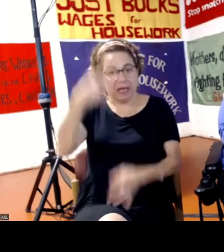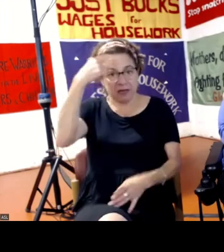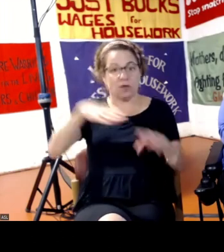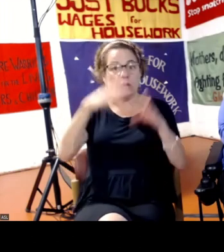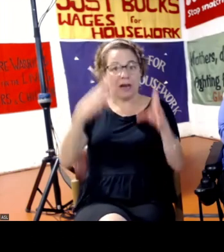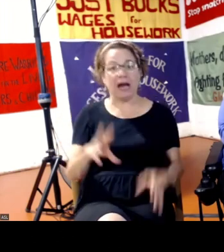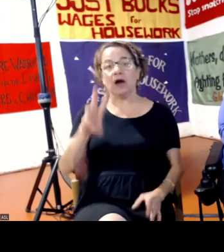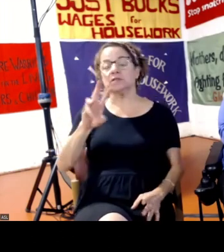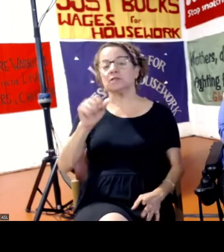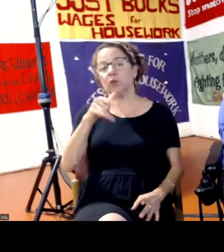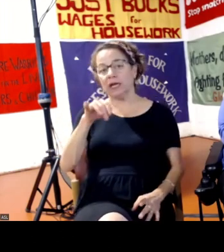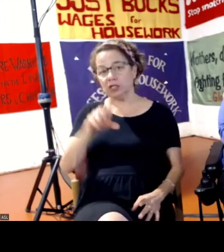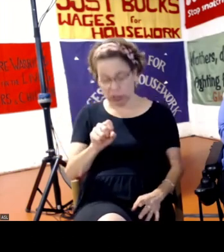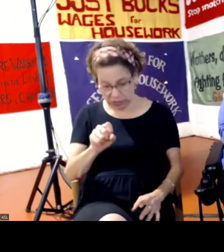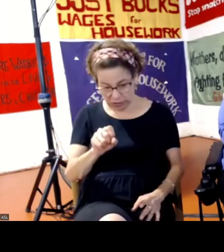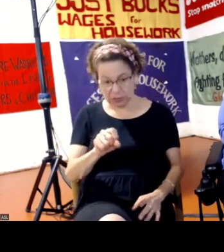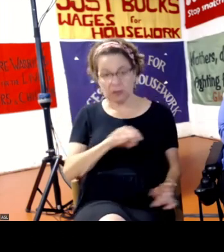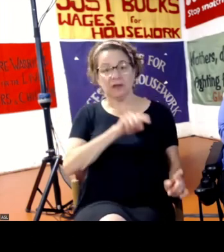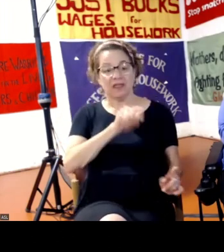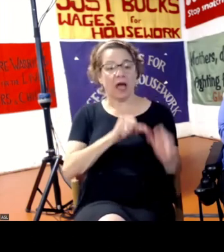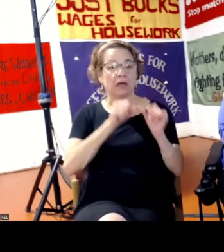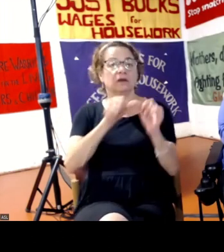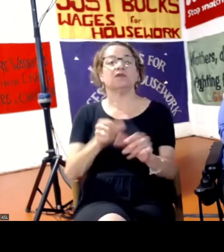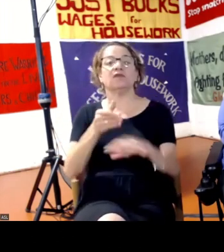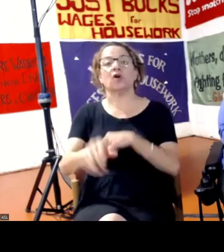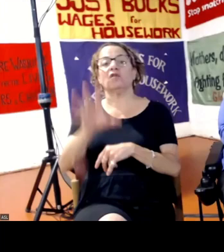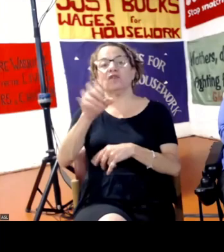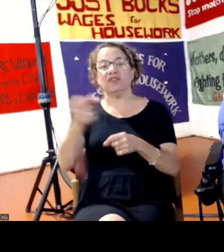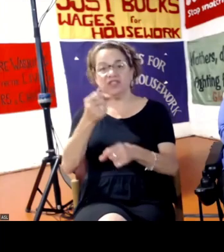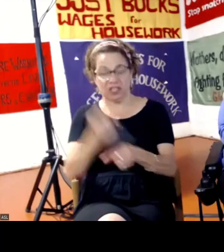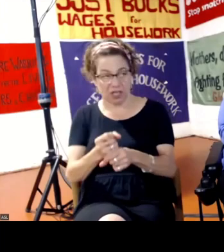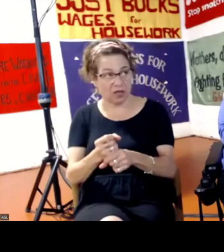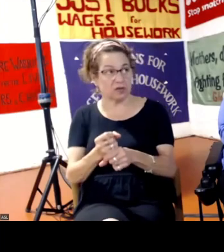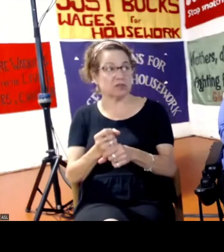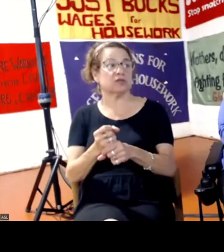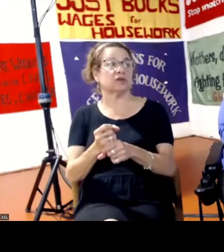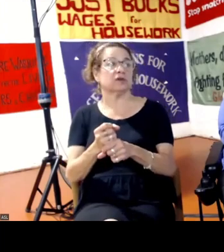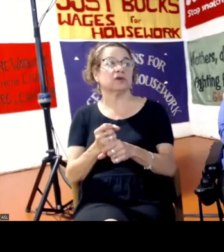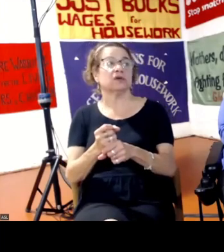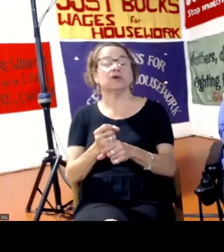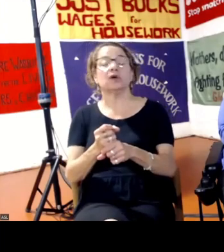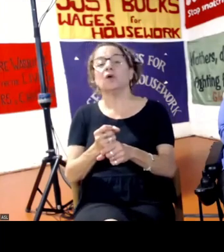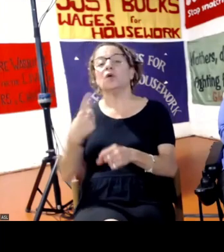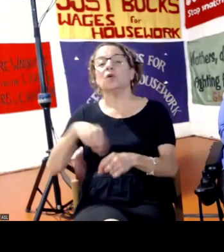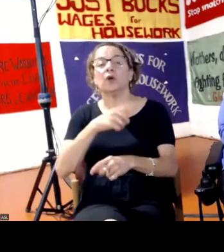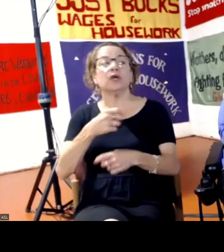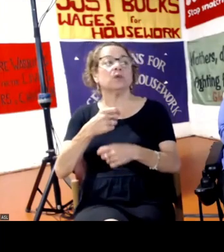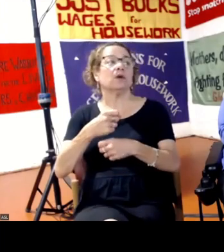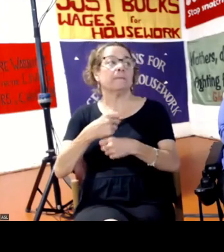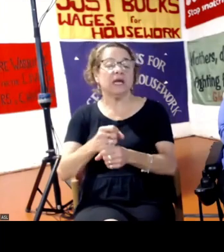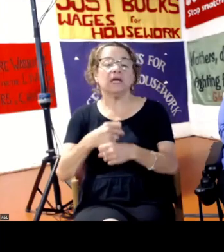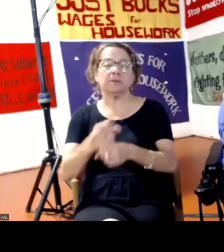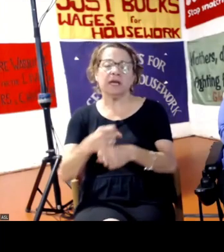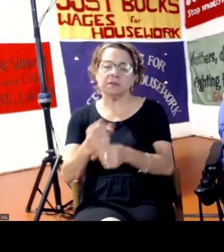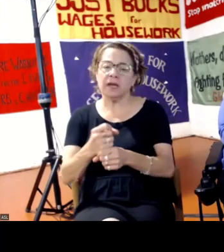past more than 50 years. Selma said then that women produce and reproduce the whole human